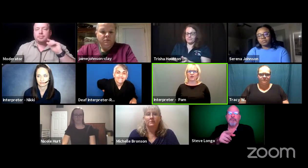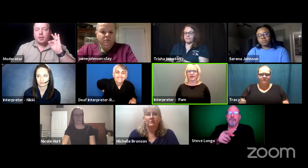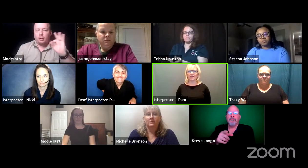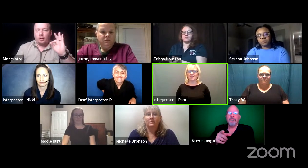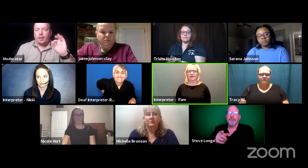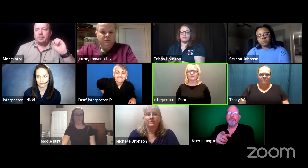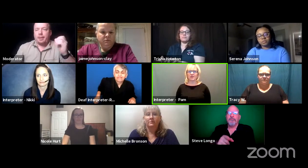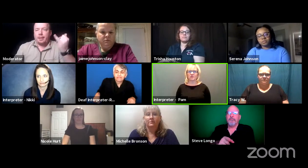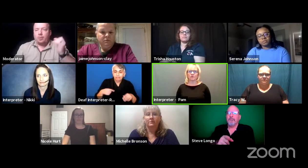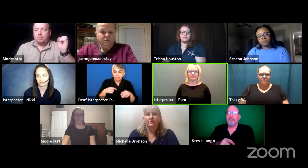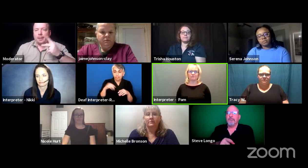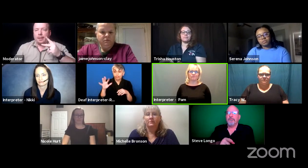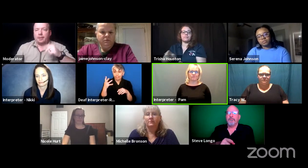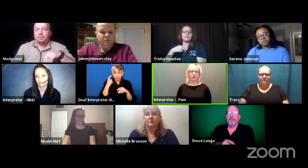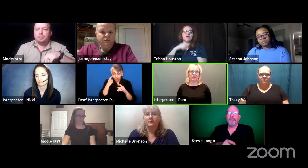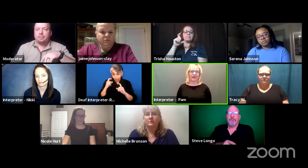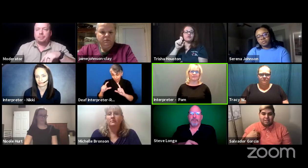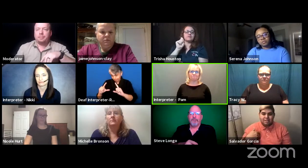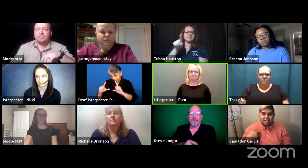Okay, I've gotten a picture. Go ahead.